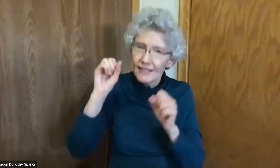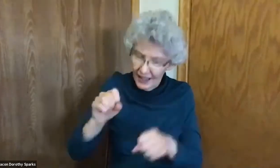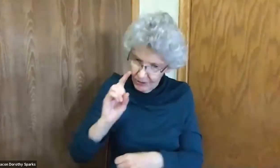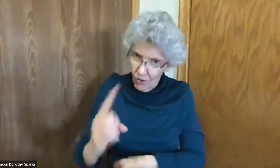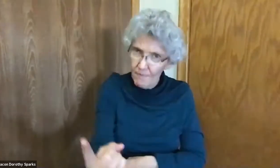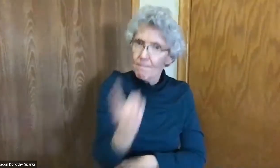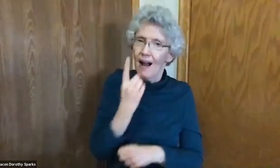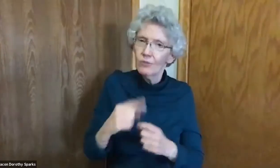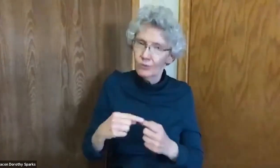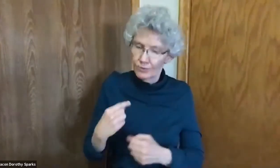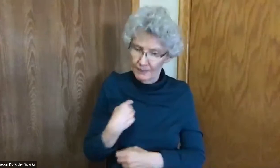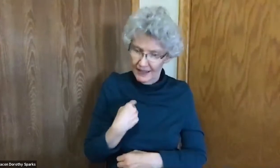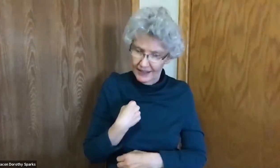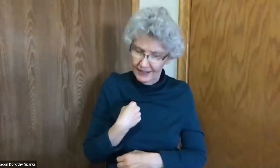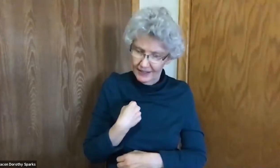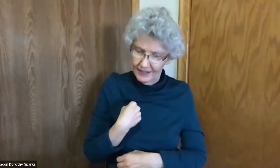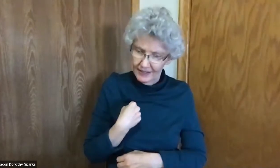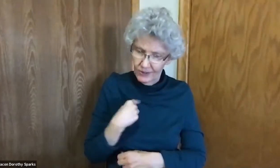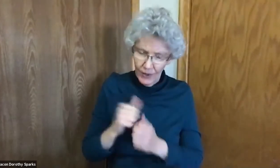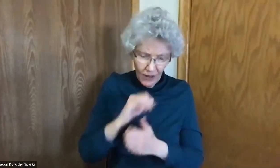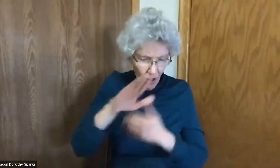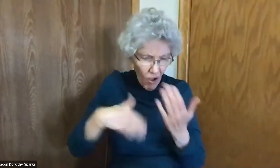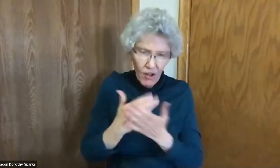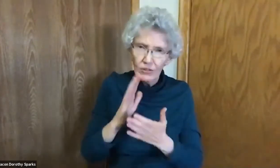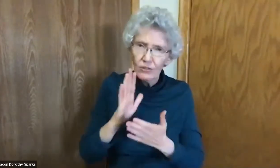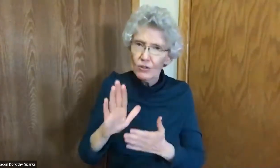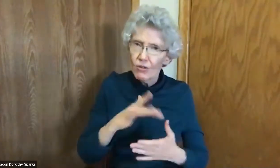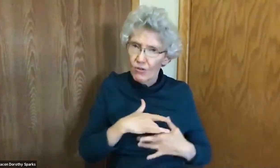29. Yet even now, says the Lord,